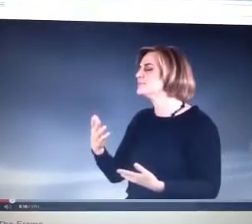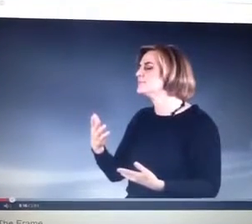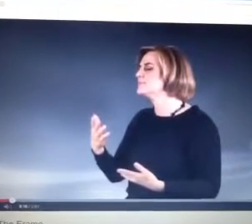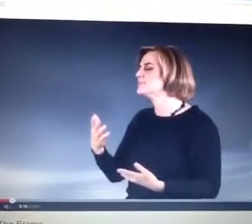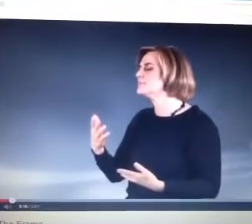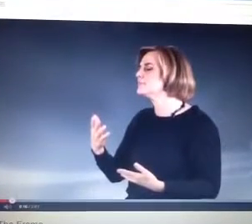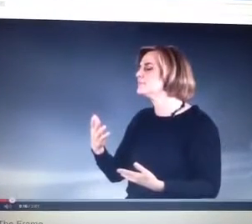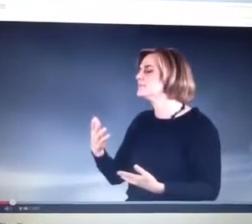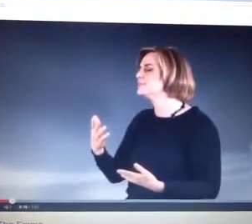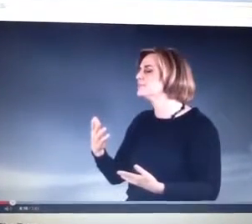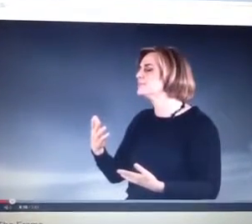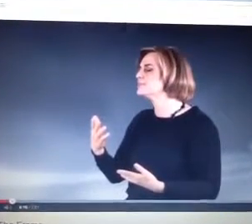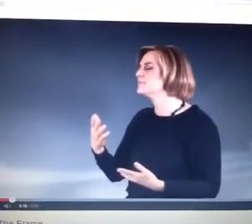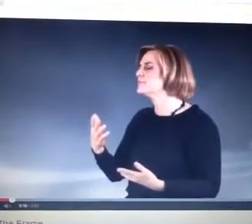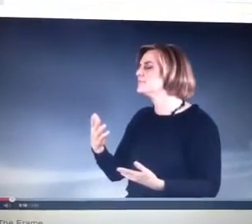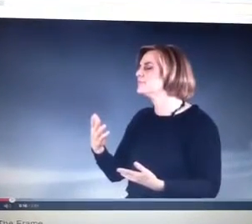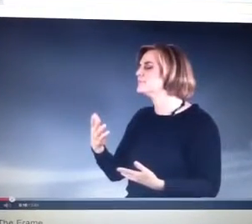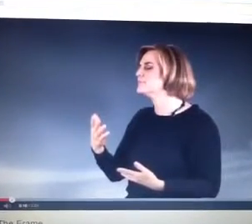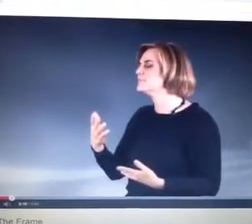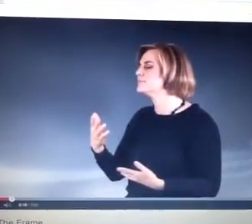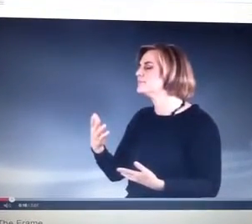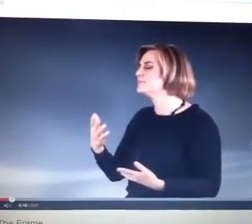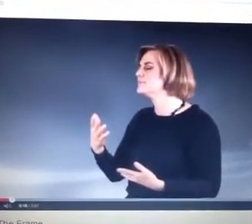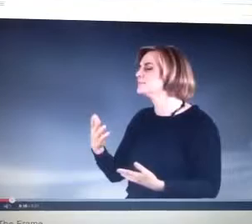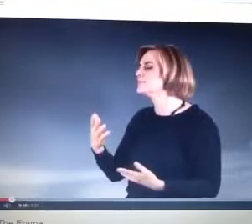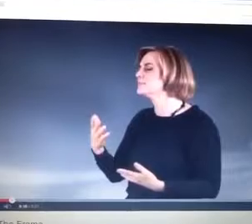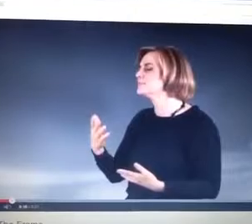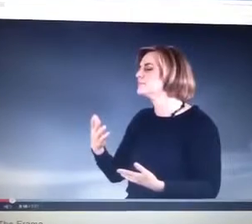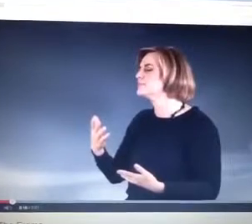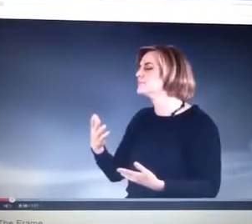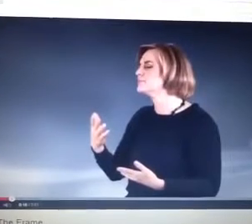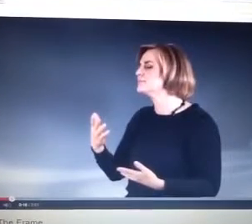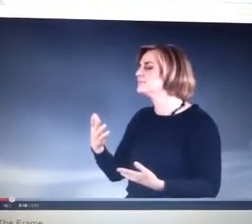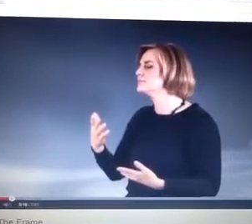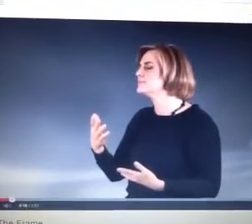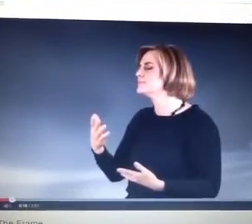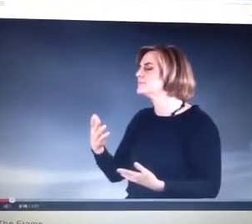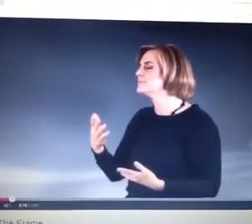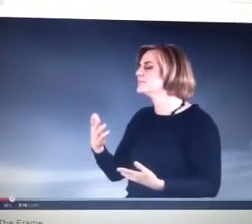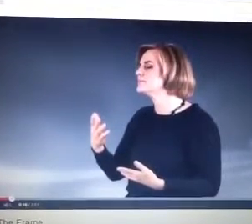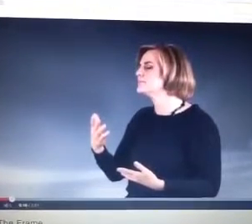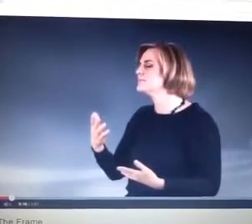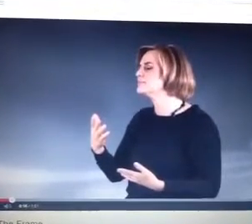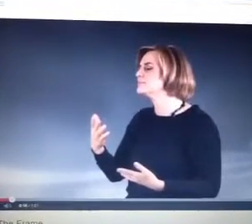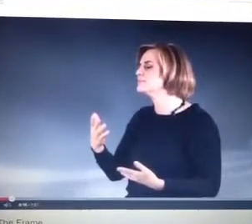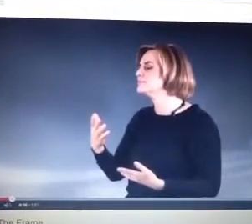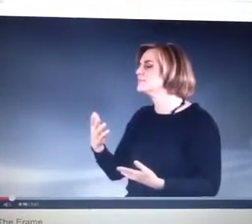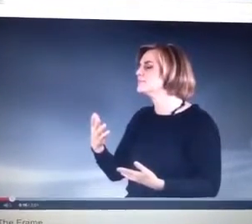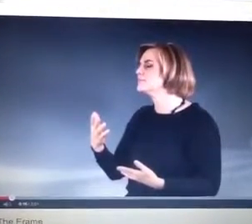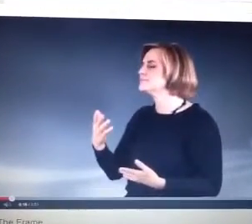that me and the kids would follow because the kids had to finish school and I had to finish work, and I also had to sell the house.